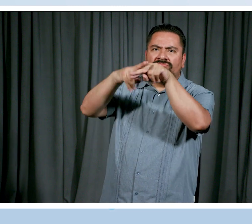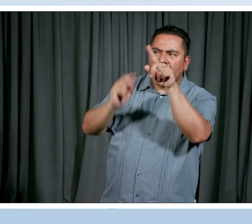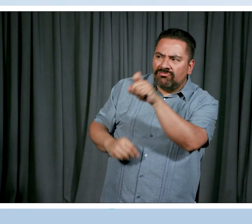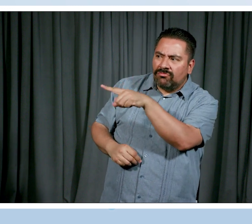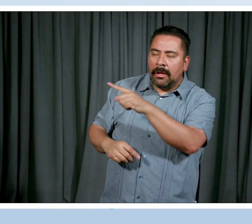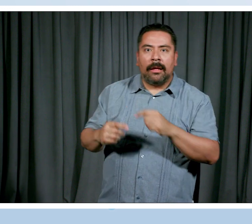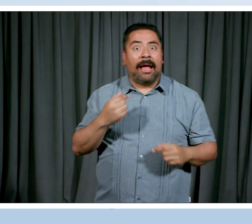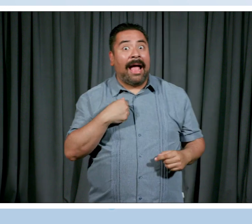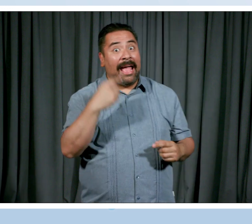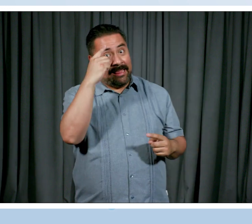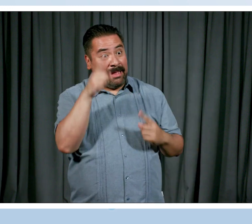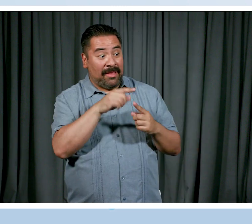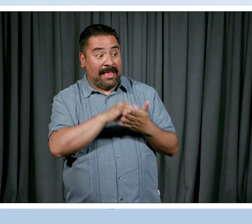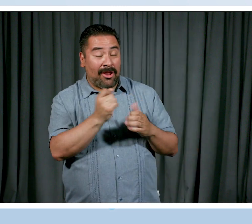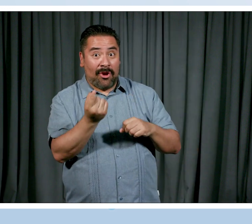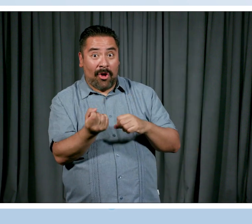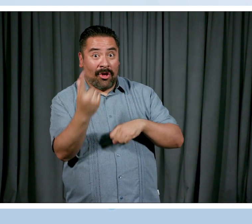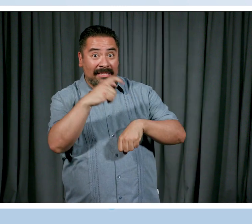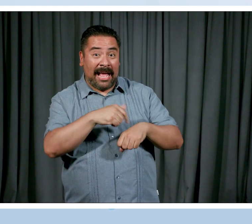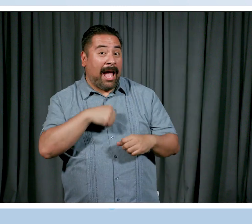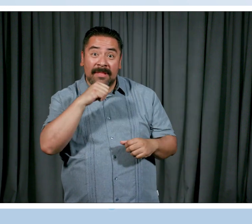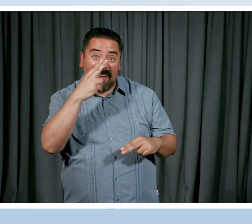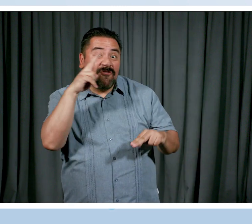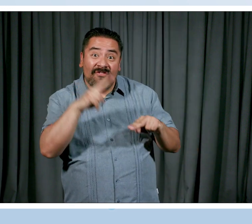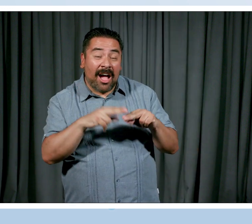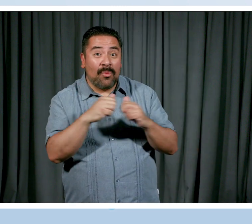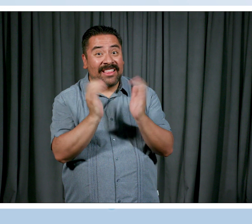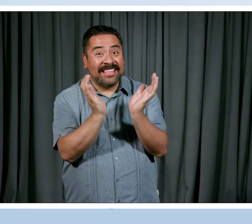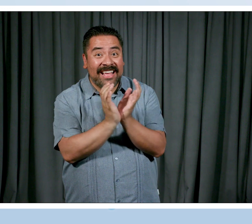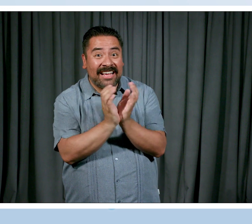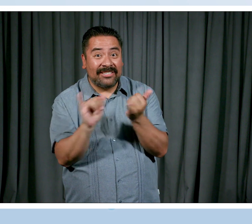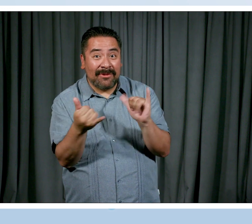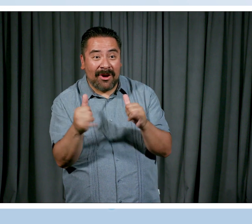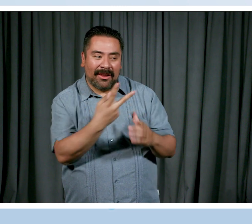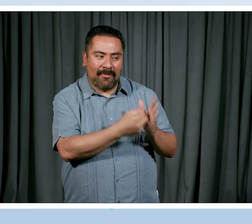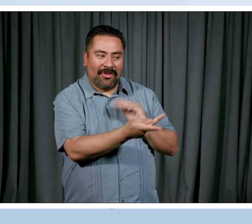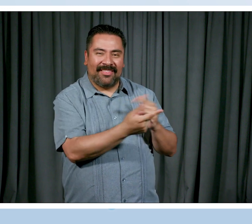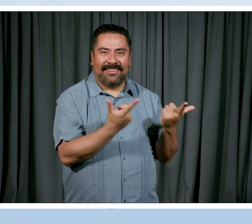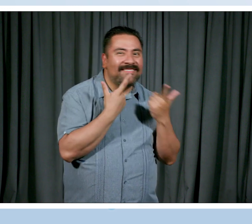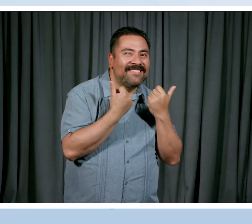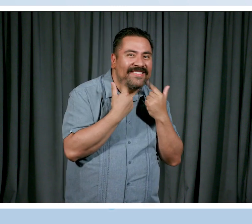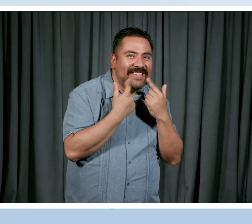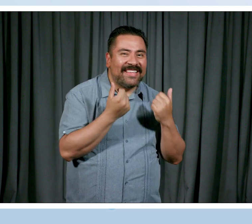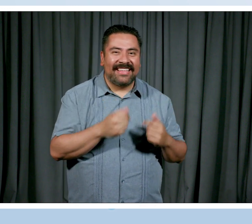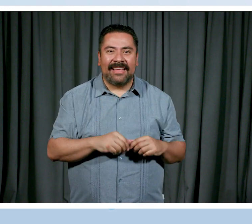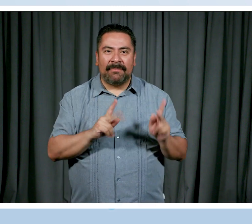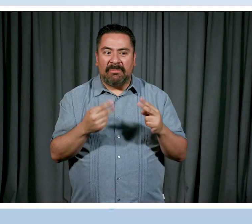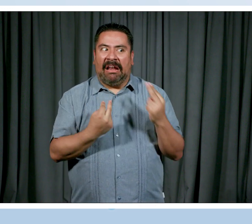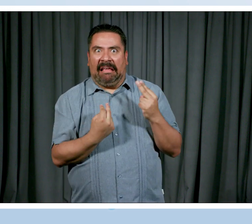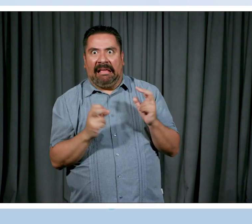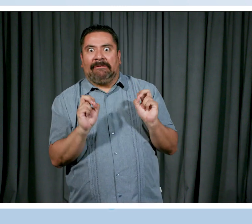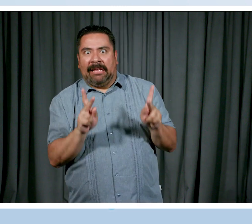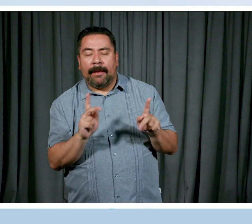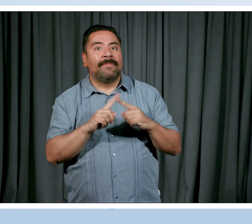all the time. I mean, I am not that fun at cocktail parties because it's all I want to do. And people are like, okay. But